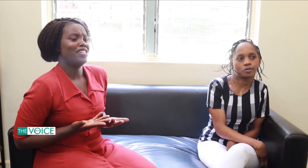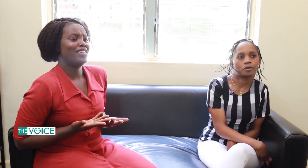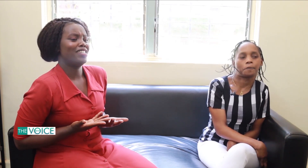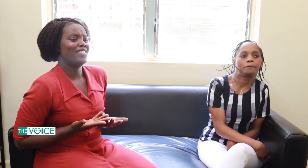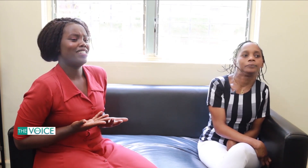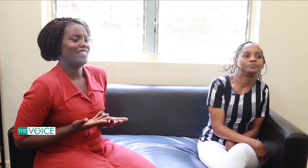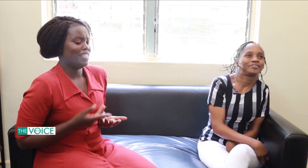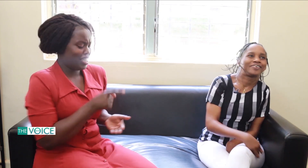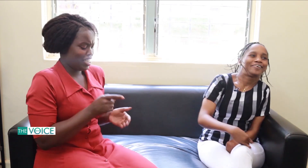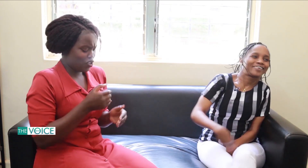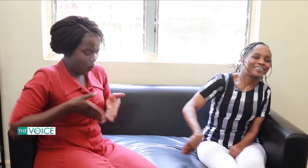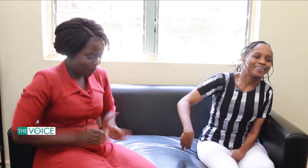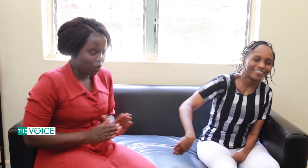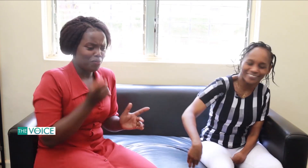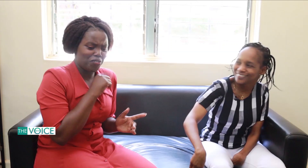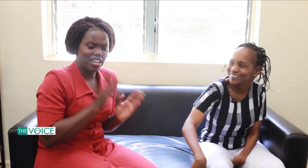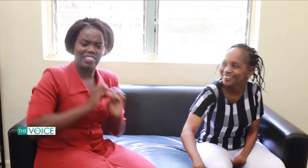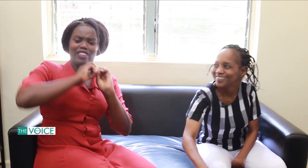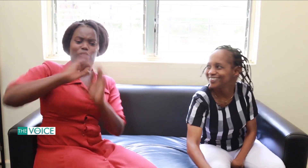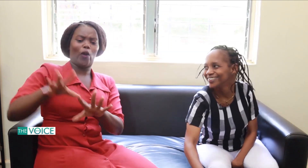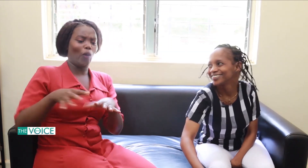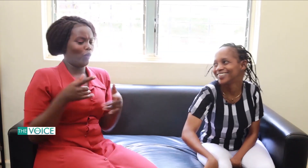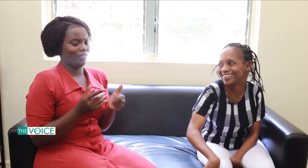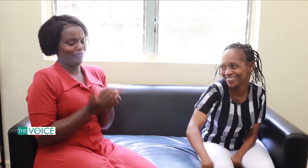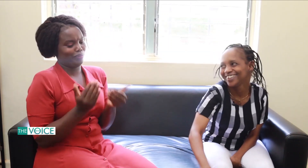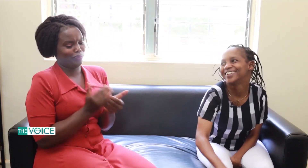to care for your child? Okay. Okay,